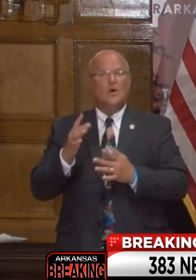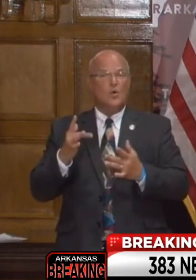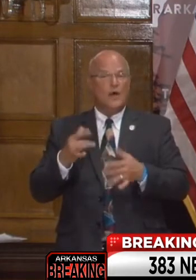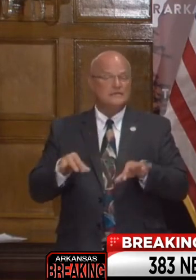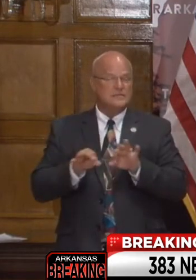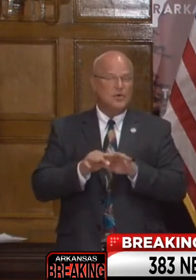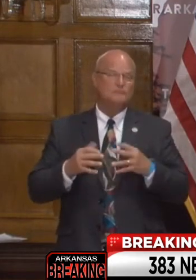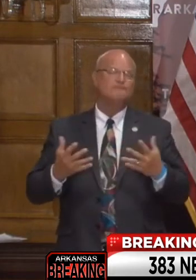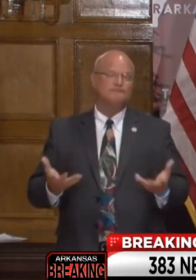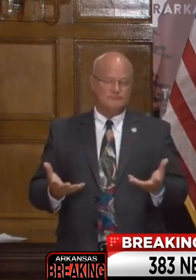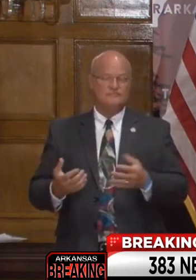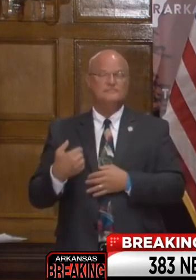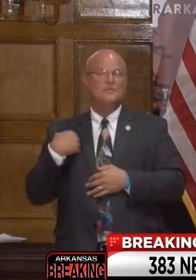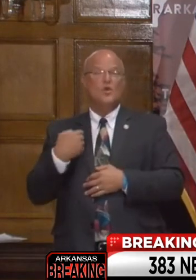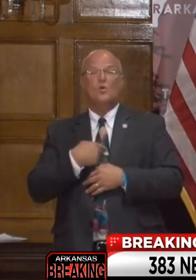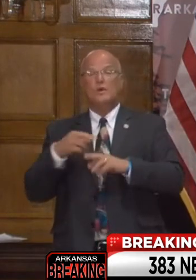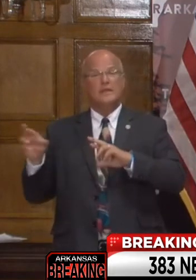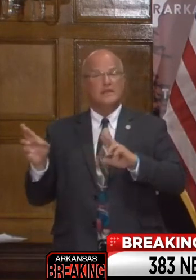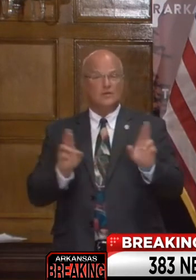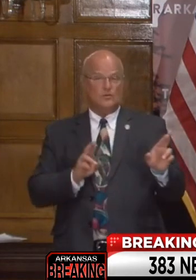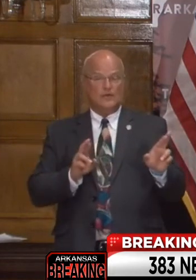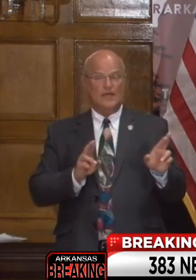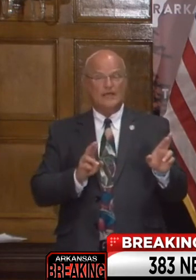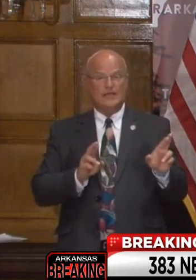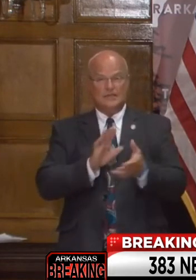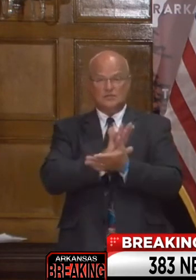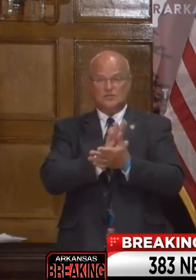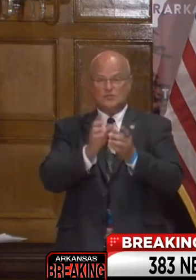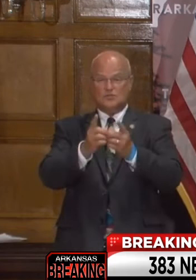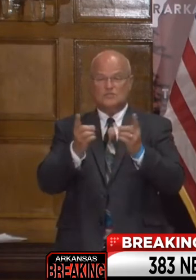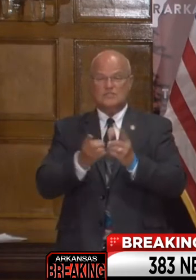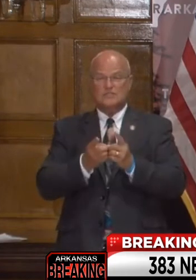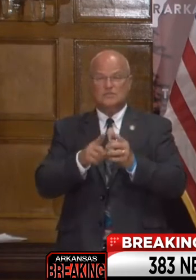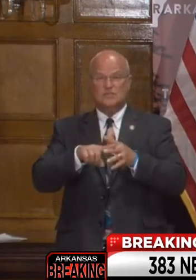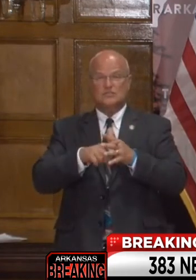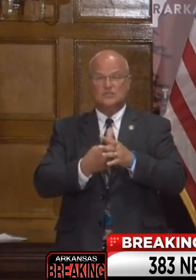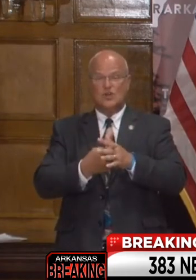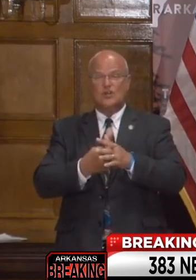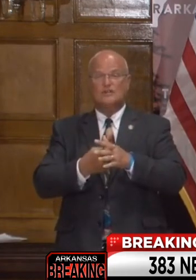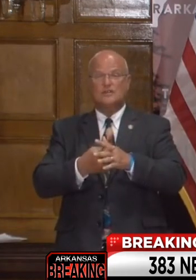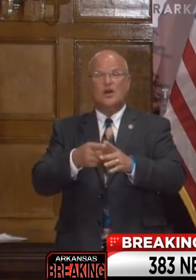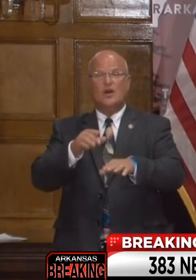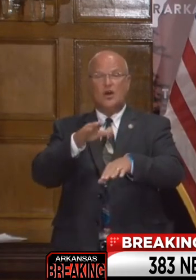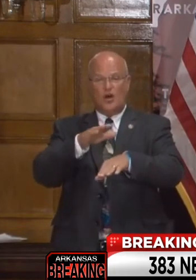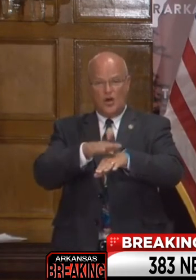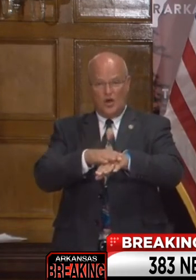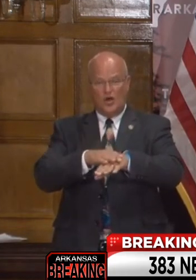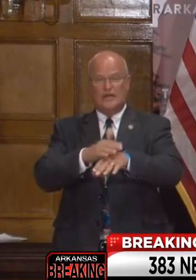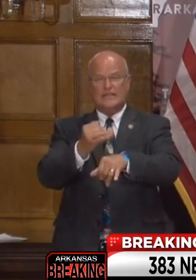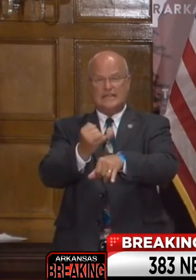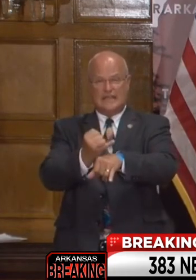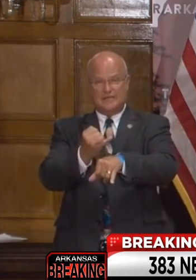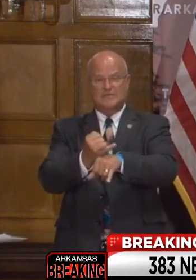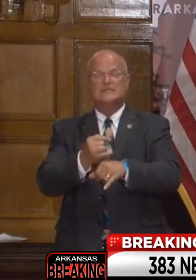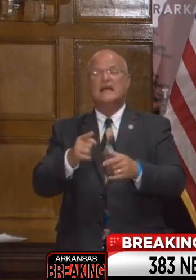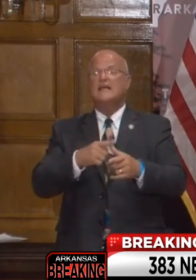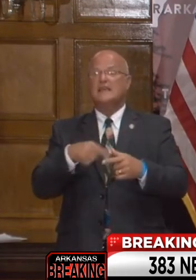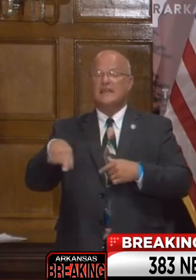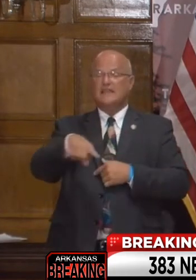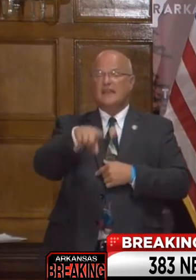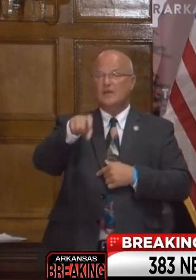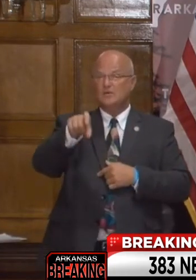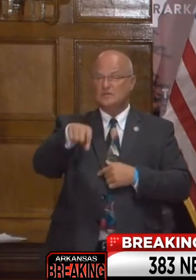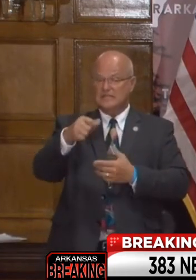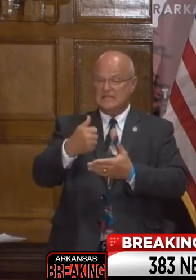Why is this important? As we get ready and school districts start on site, then they will need this data to